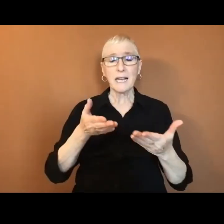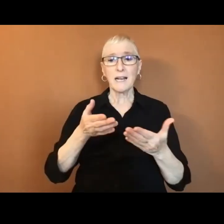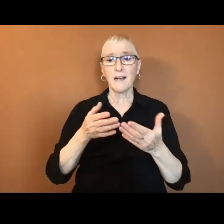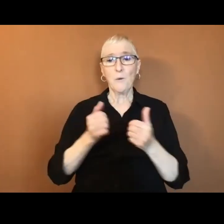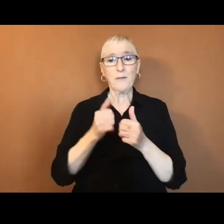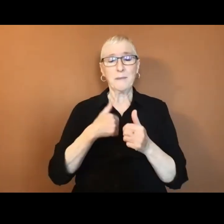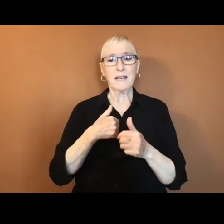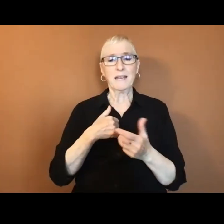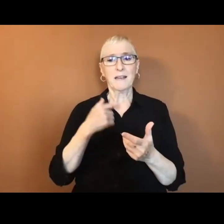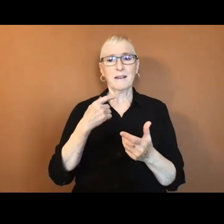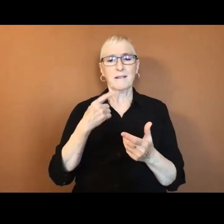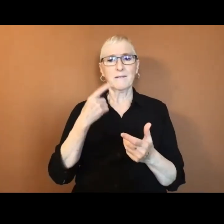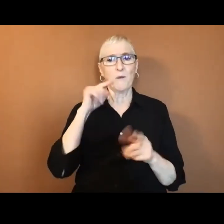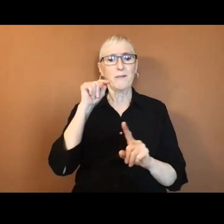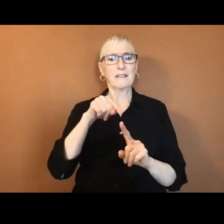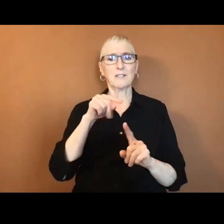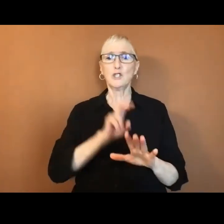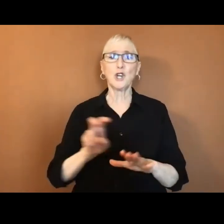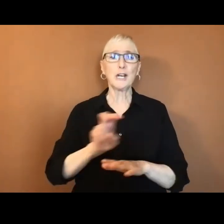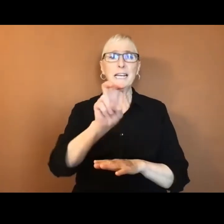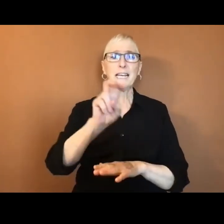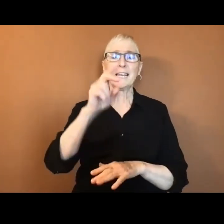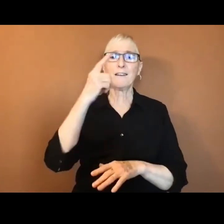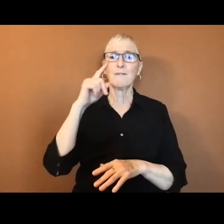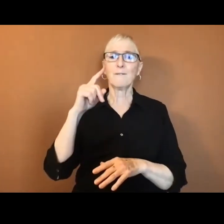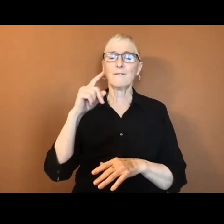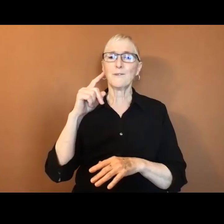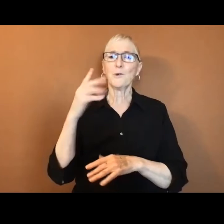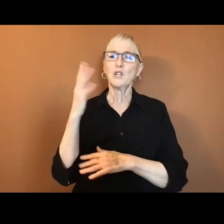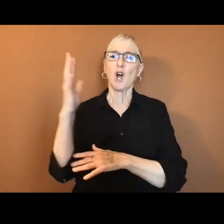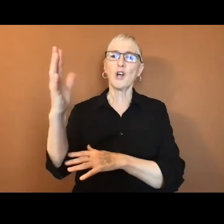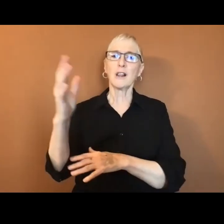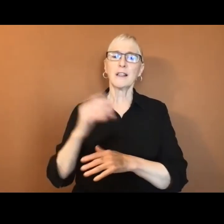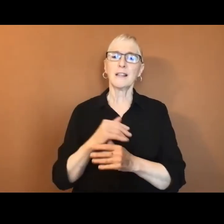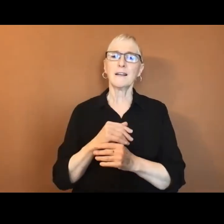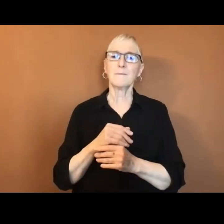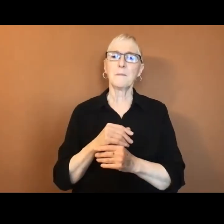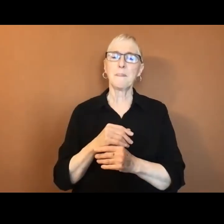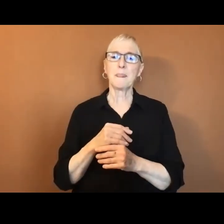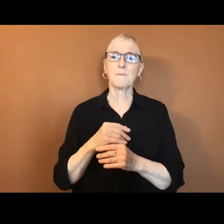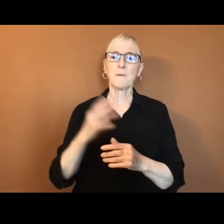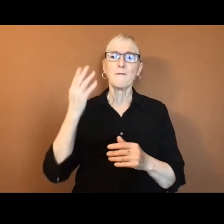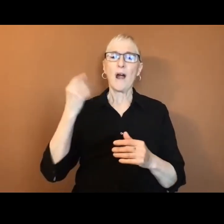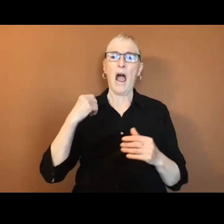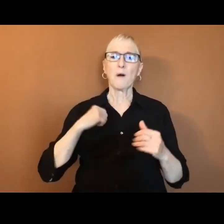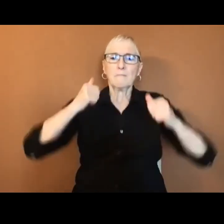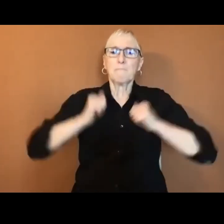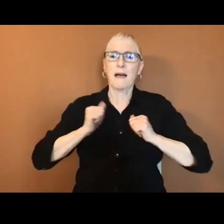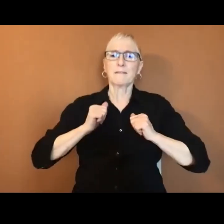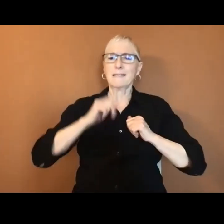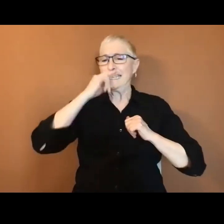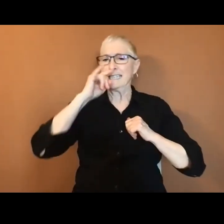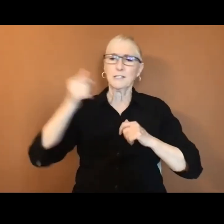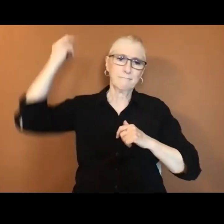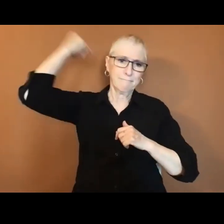this, journey through the jungle. So early on, I would strap the kids to my back and